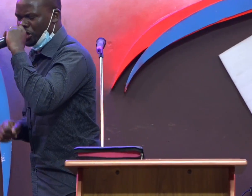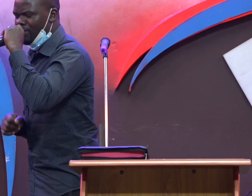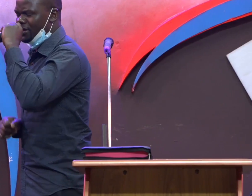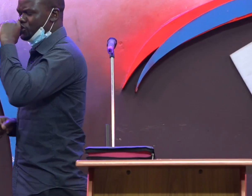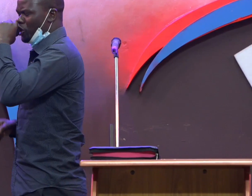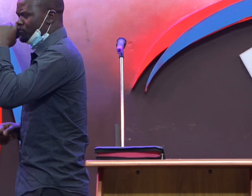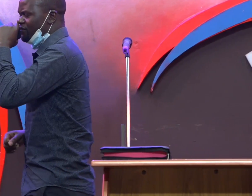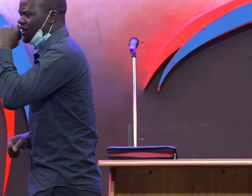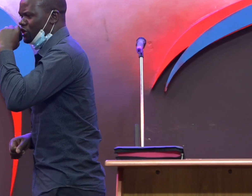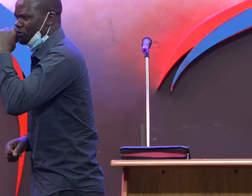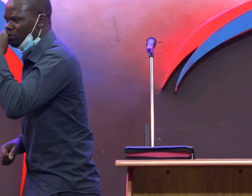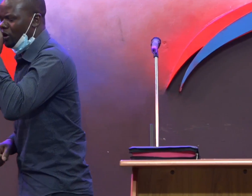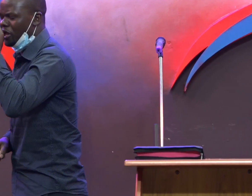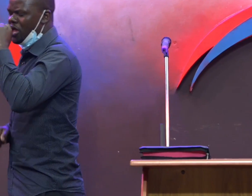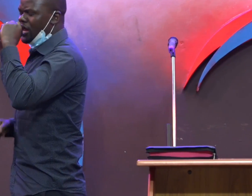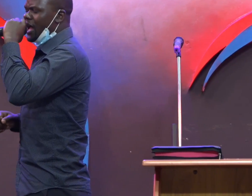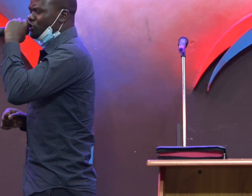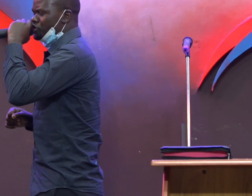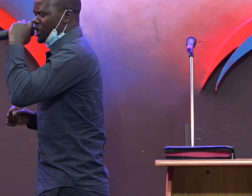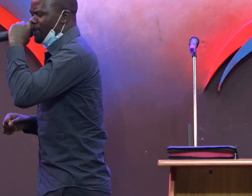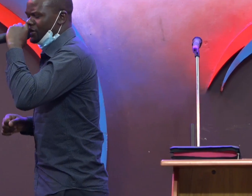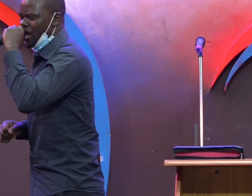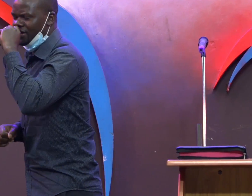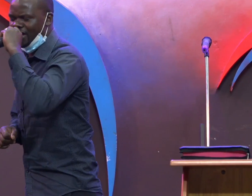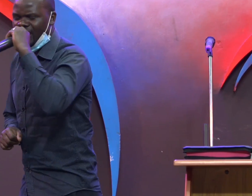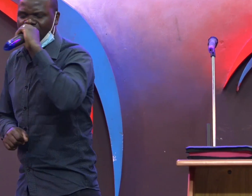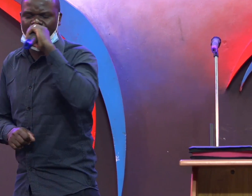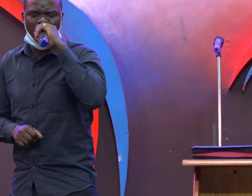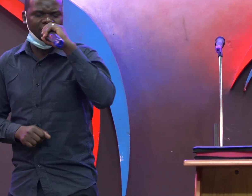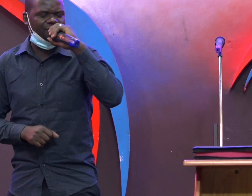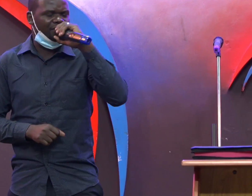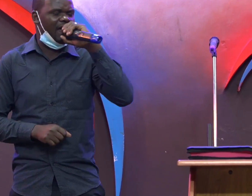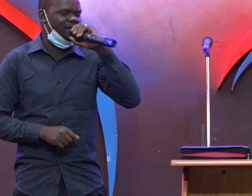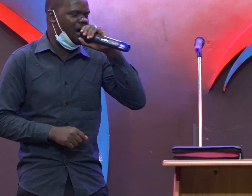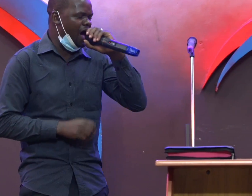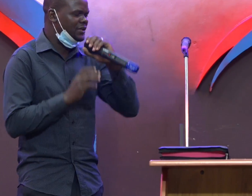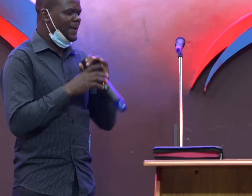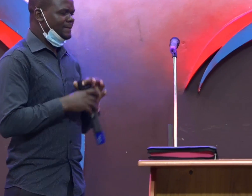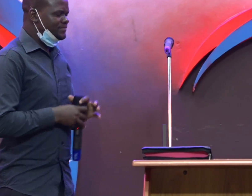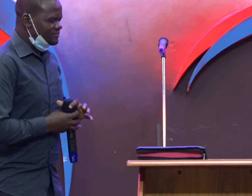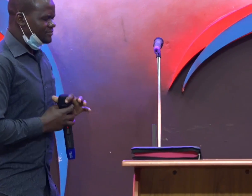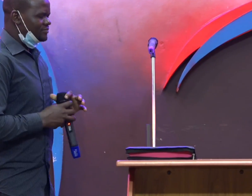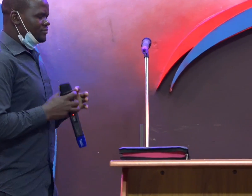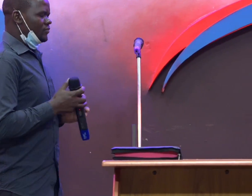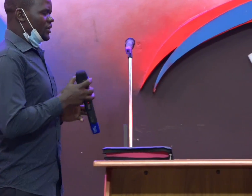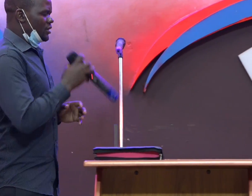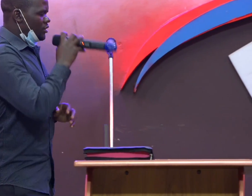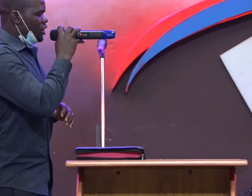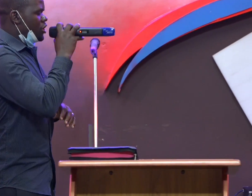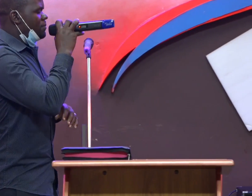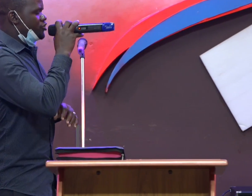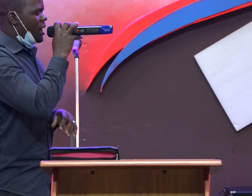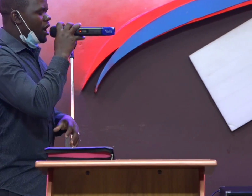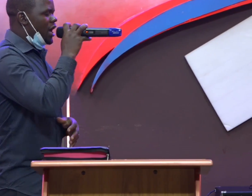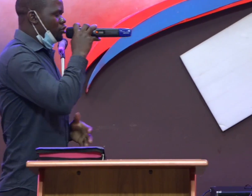are tossed by the storms, Heavenly King of Glory, that are tossed by day and night, Heavenly Queen of heaven and earth.